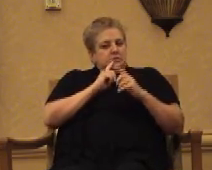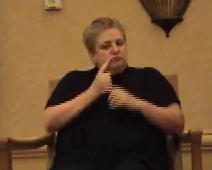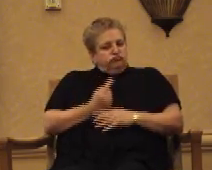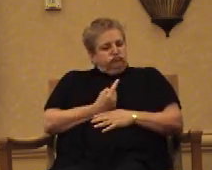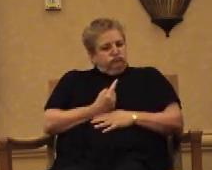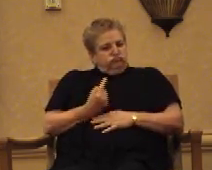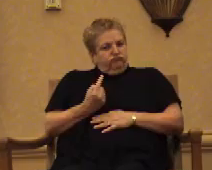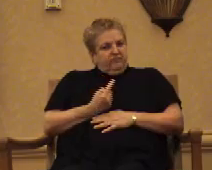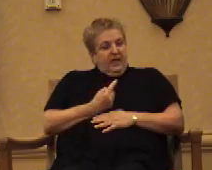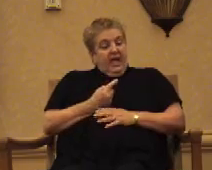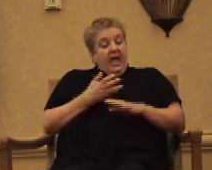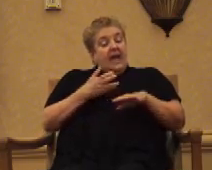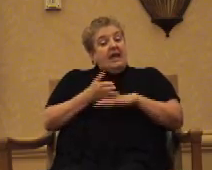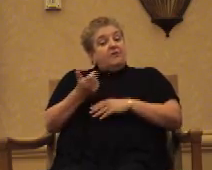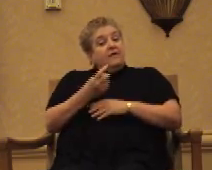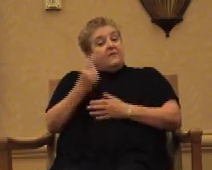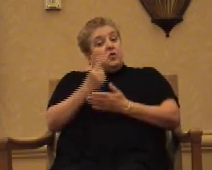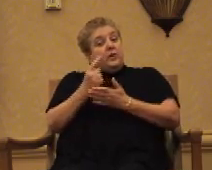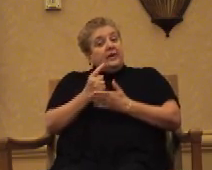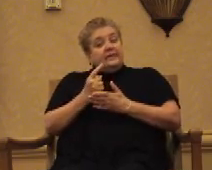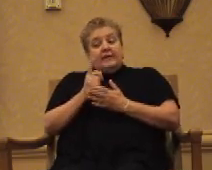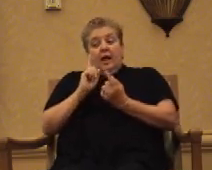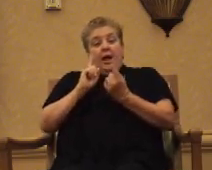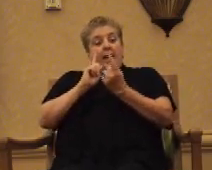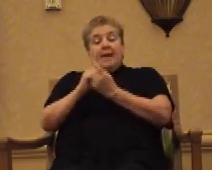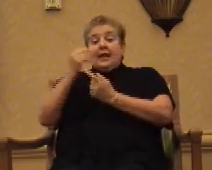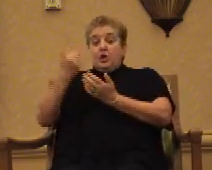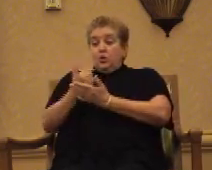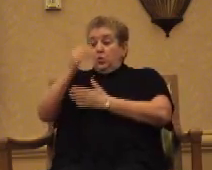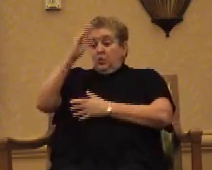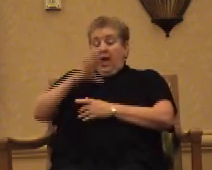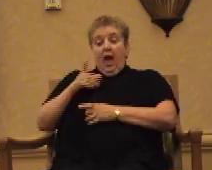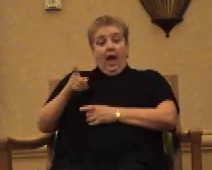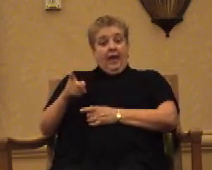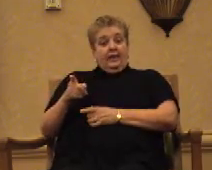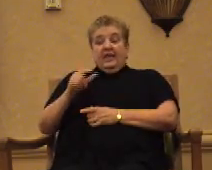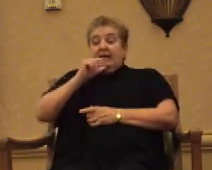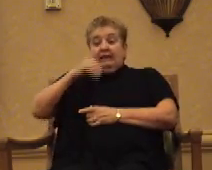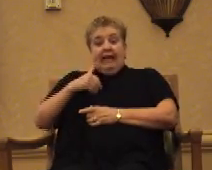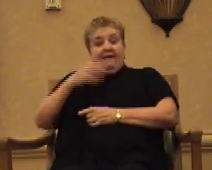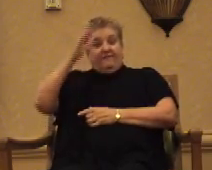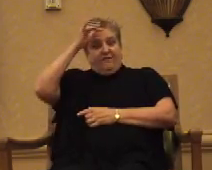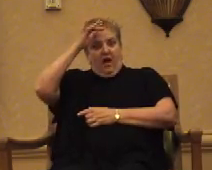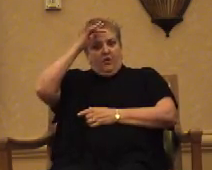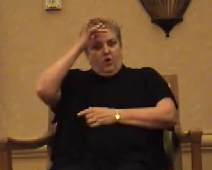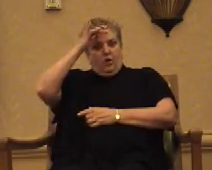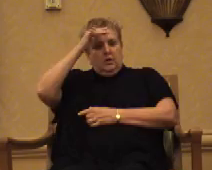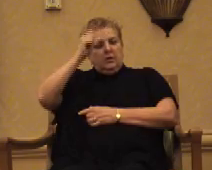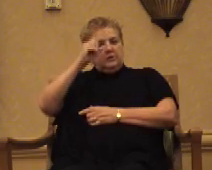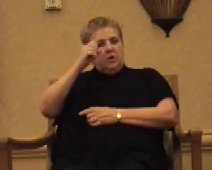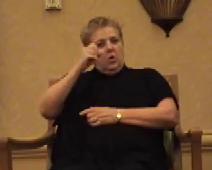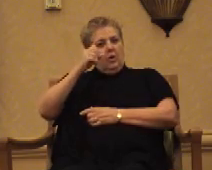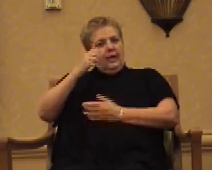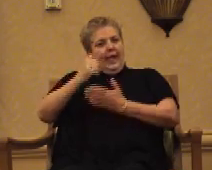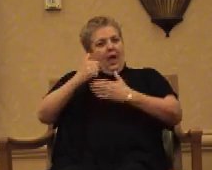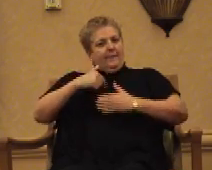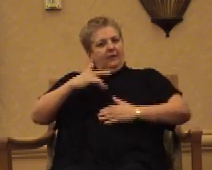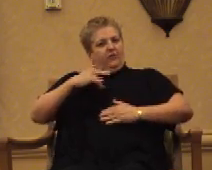weeks I made friends with a new guy who just came to town, and he didn't even have a father, so I must have felt better than him, and we started hanging